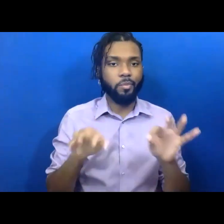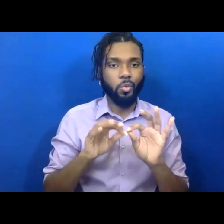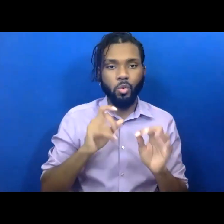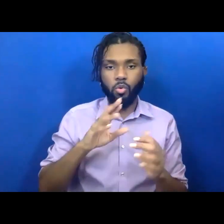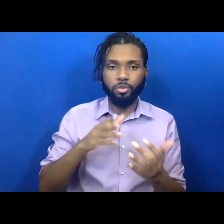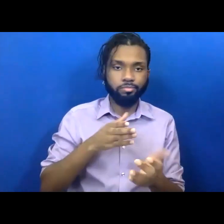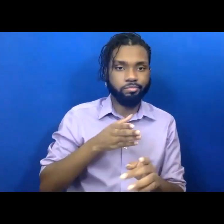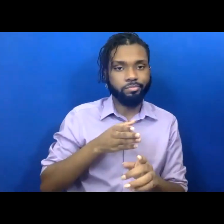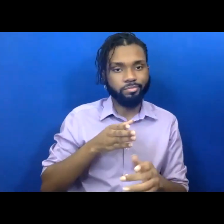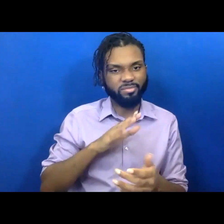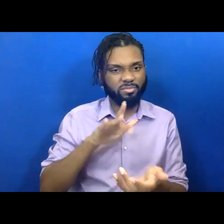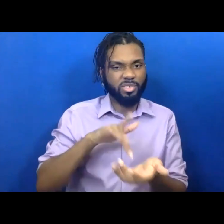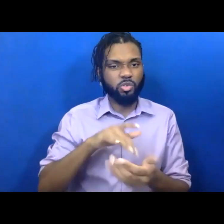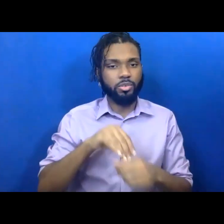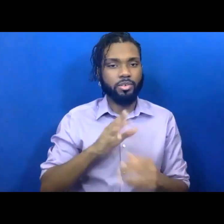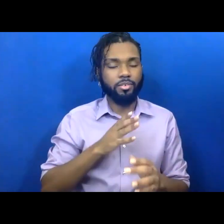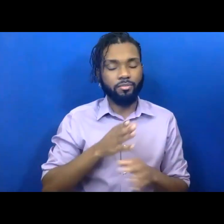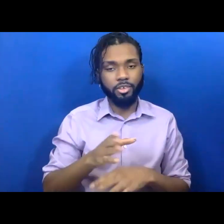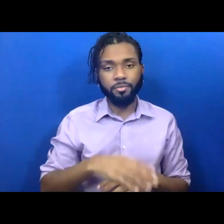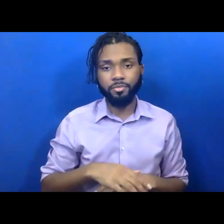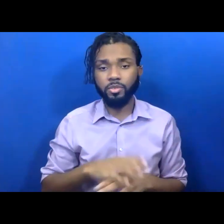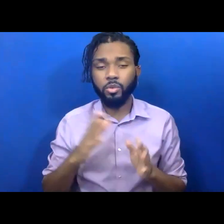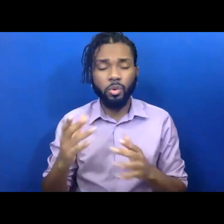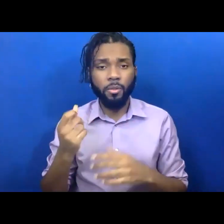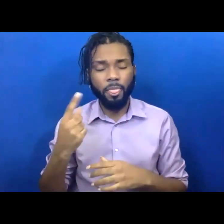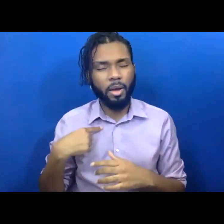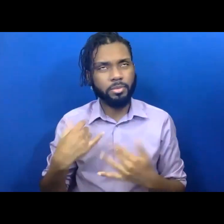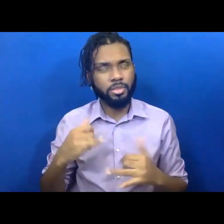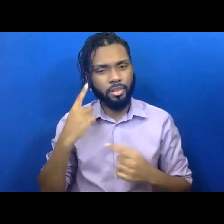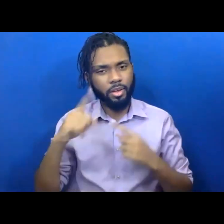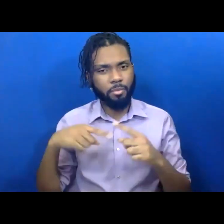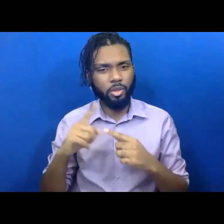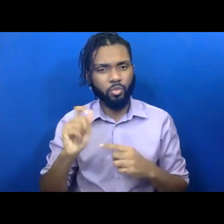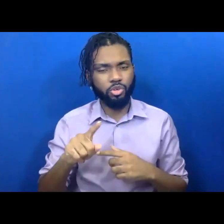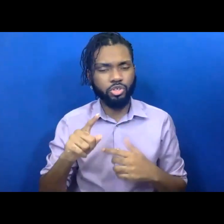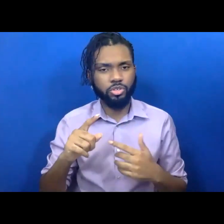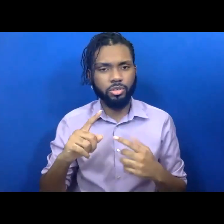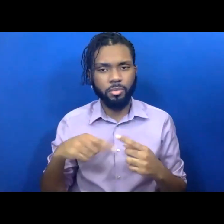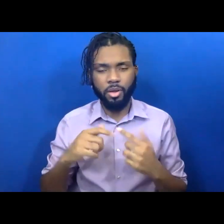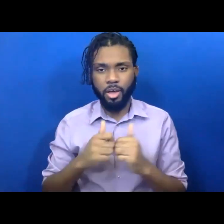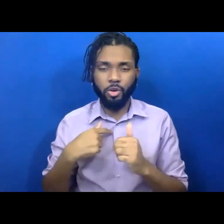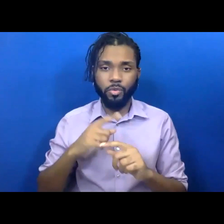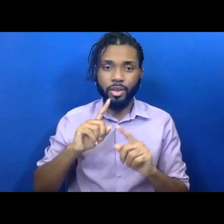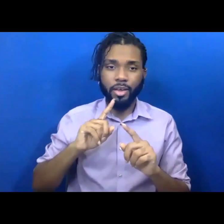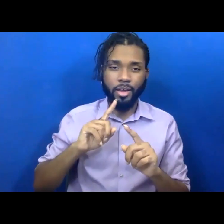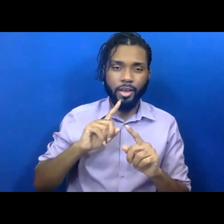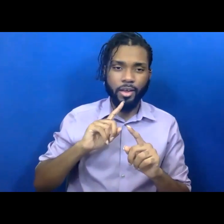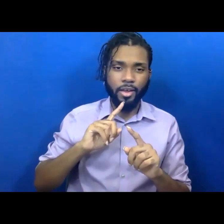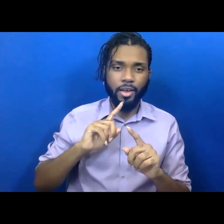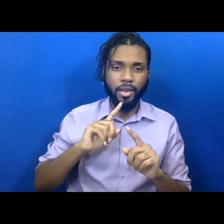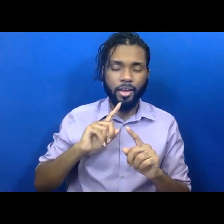also exist in. I'm still thinking about that question of how do we answer to the marginalization